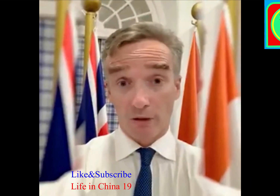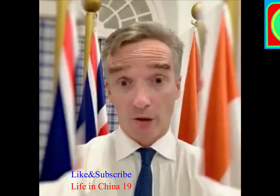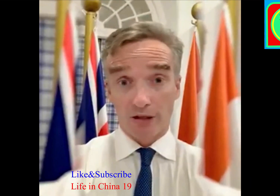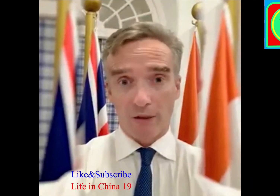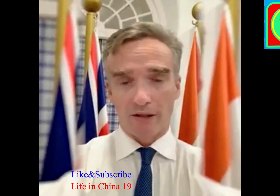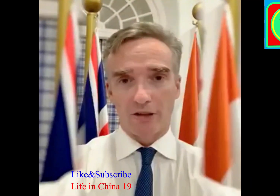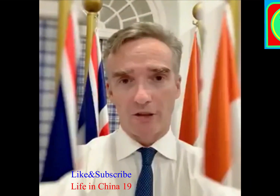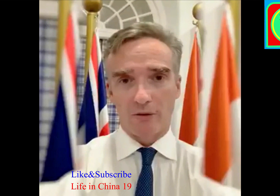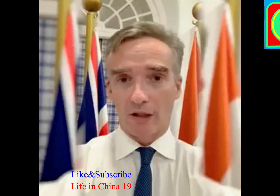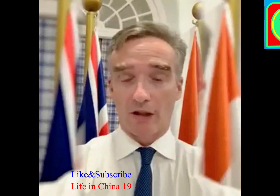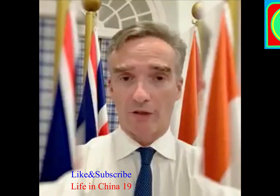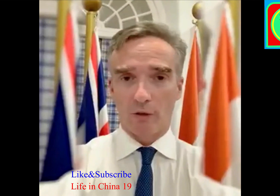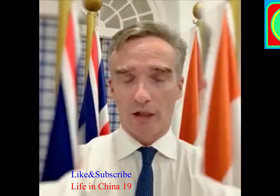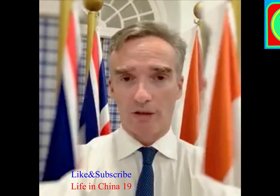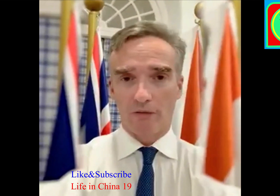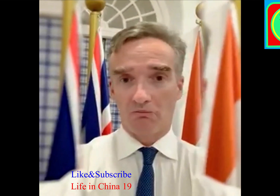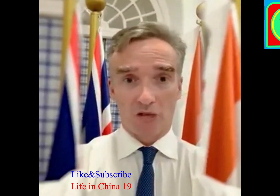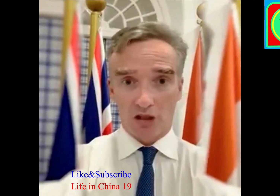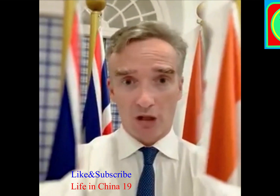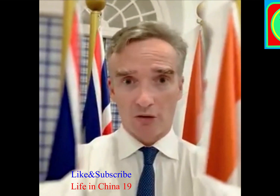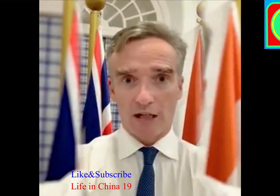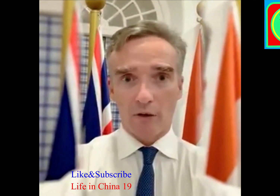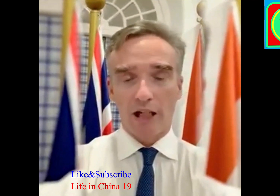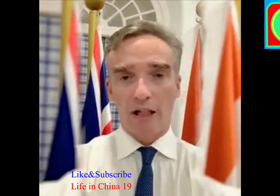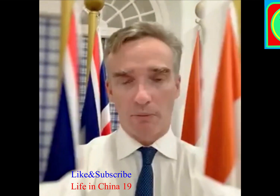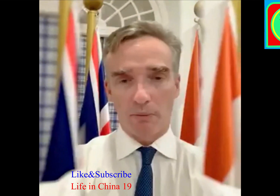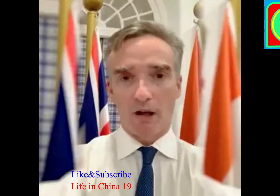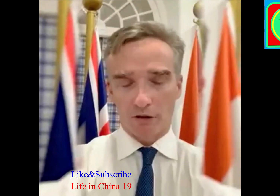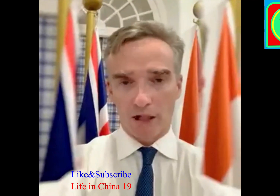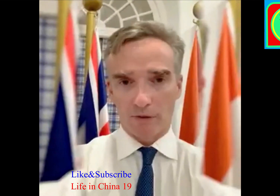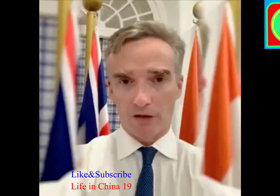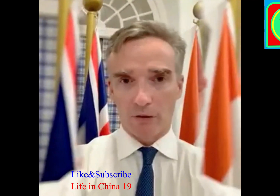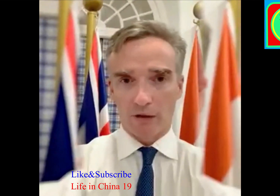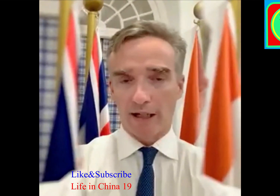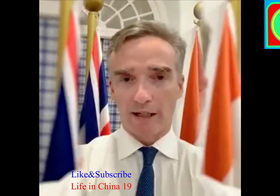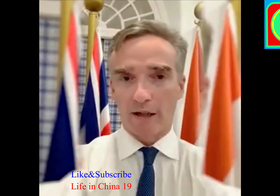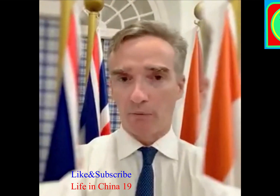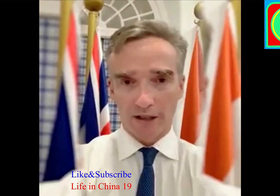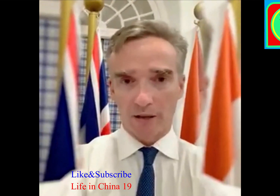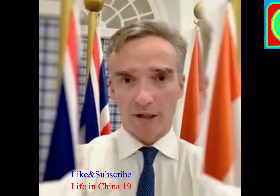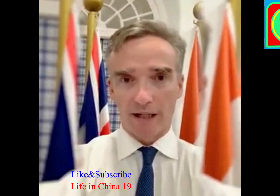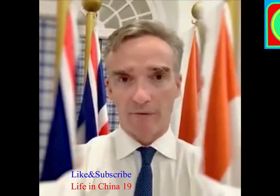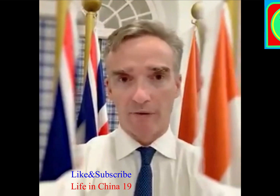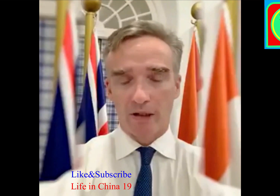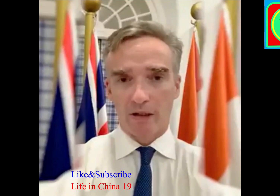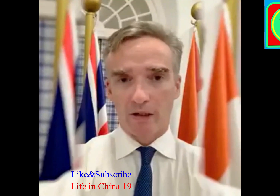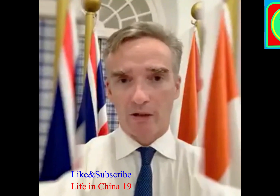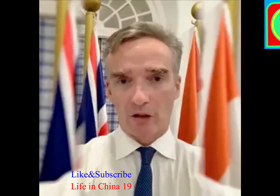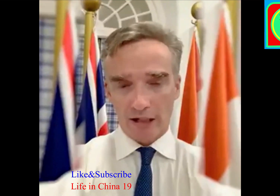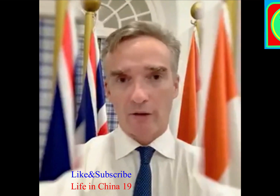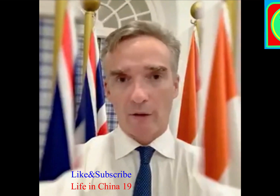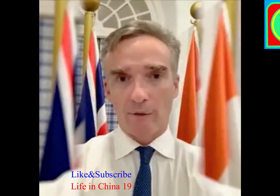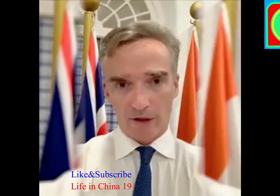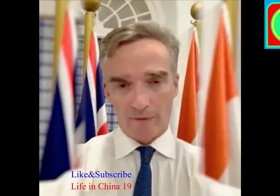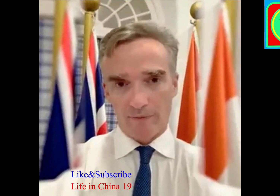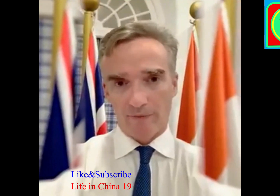Some of the noise about this issue over the last few weeks just shows how keen people are to travel to the UK, and I'm delighted by that. So let's